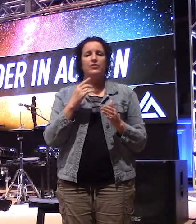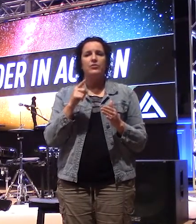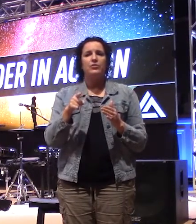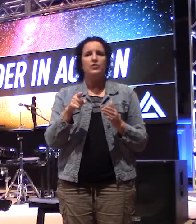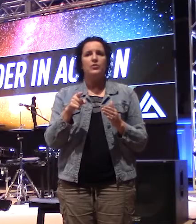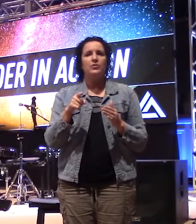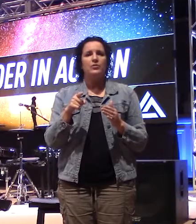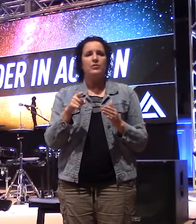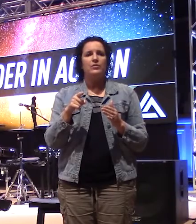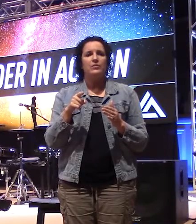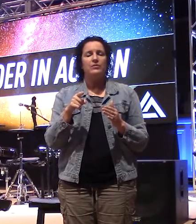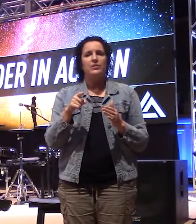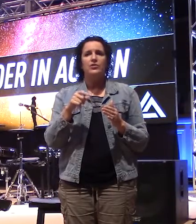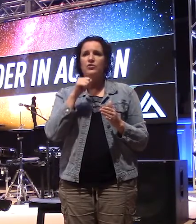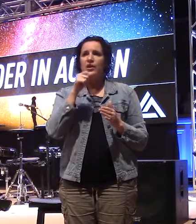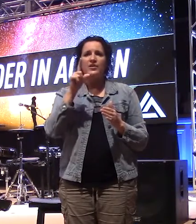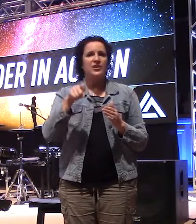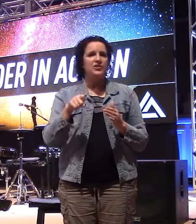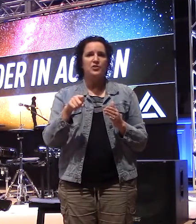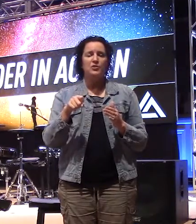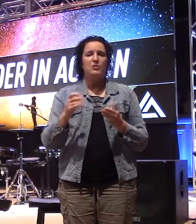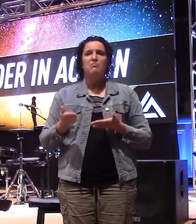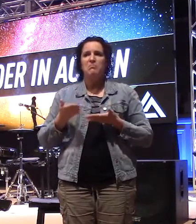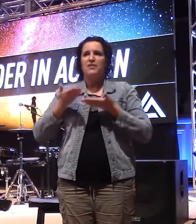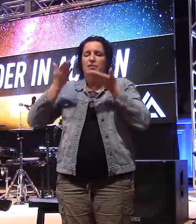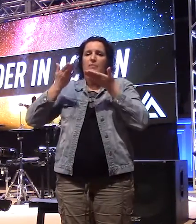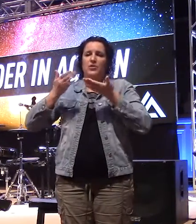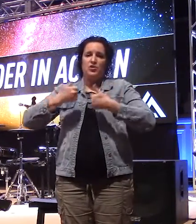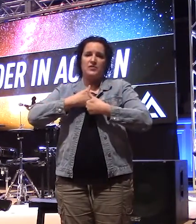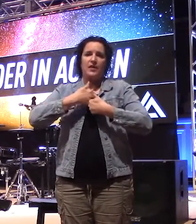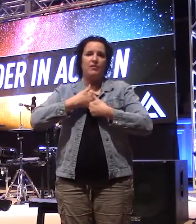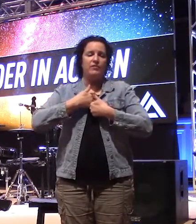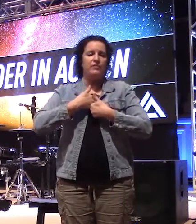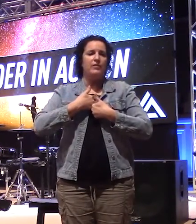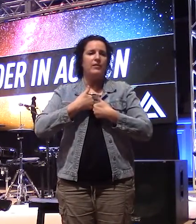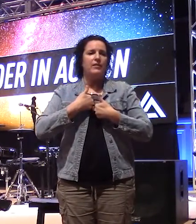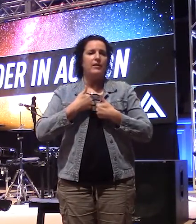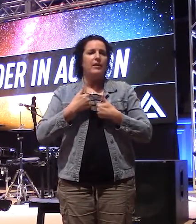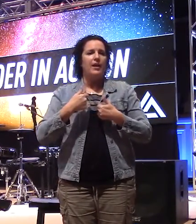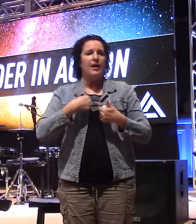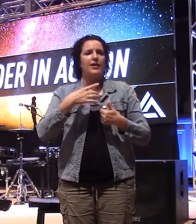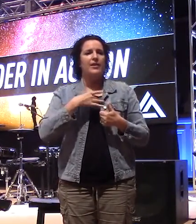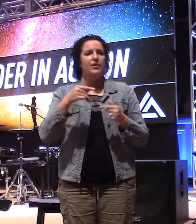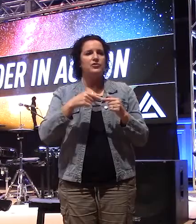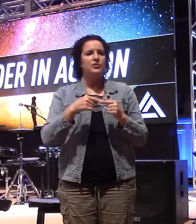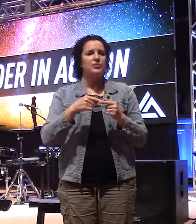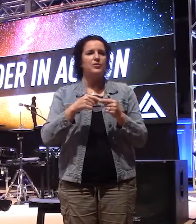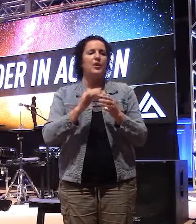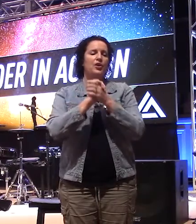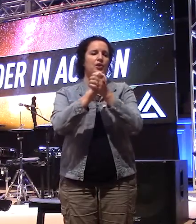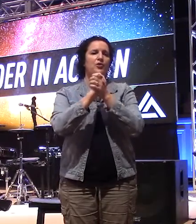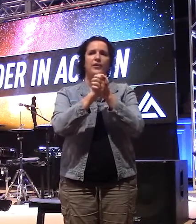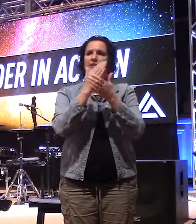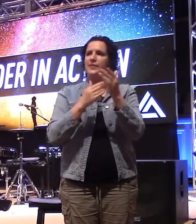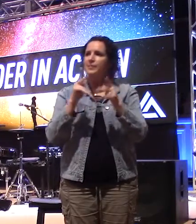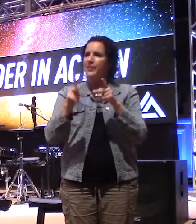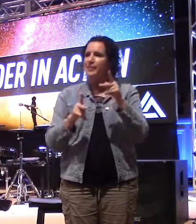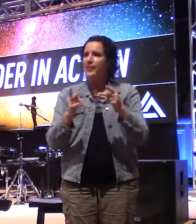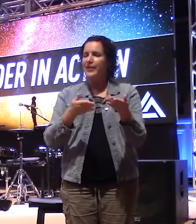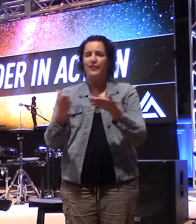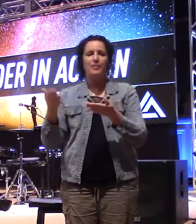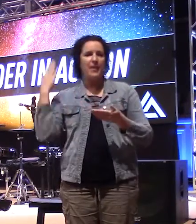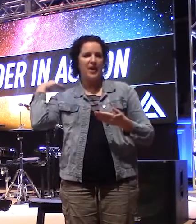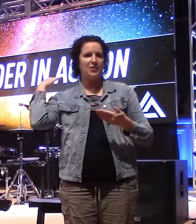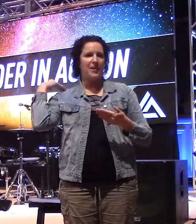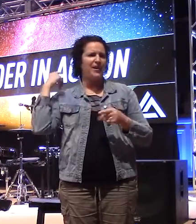You toot his own horn, work his battery down. And some of us have done that. I'd like to congratulate some people, give a pat on the